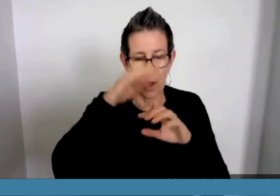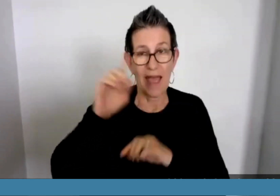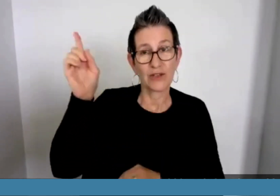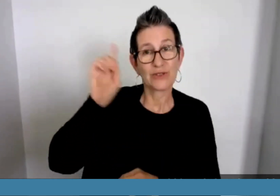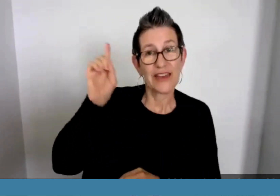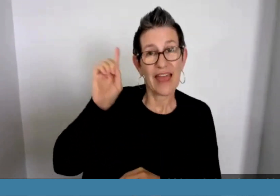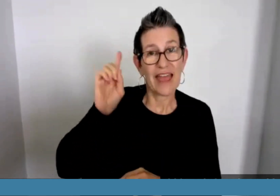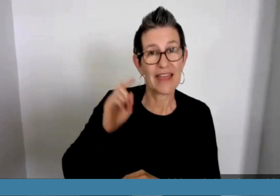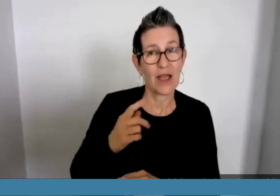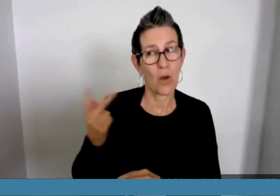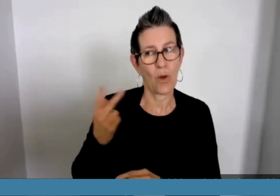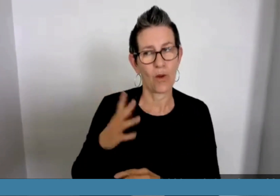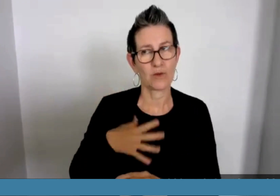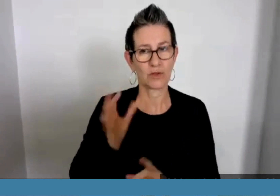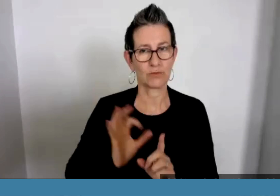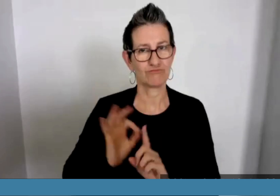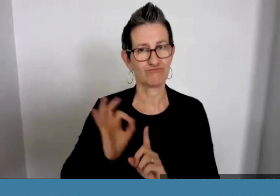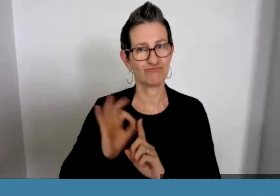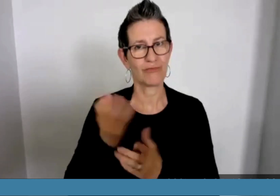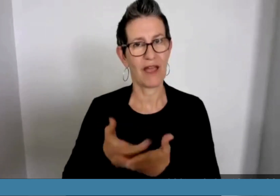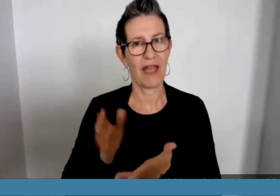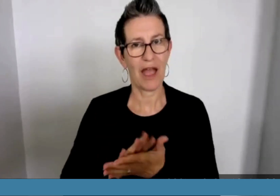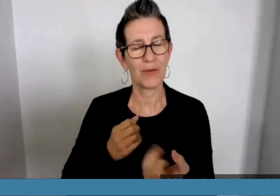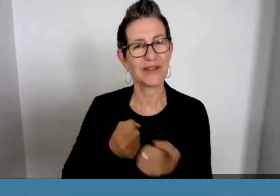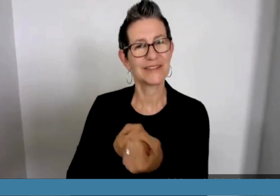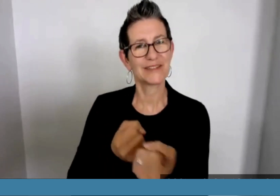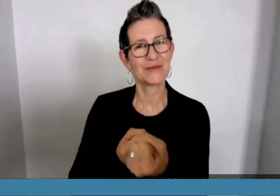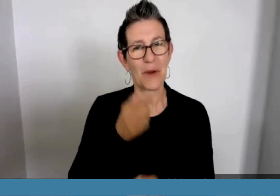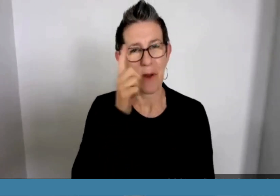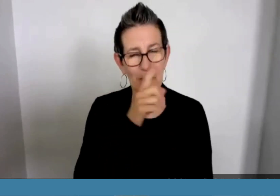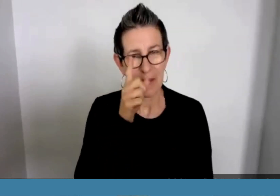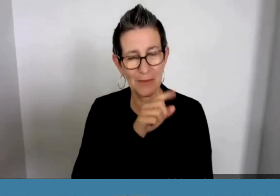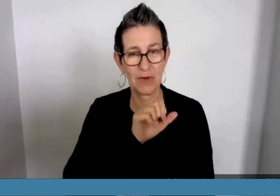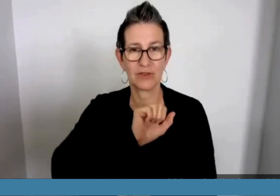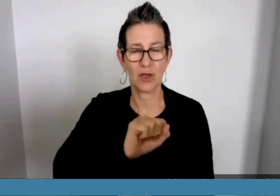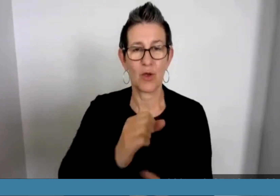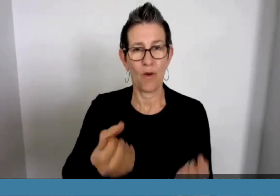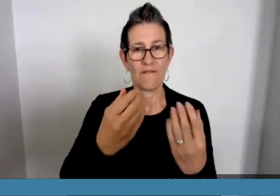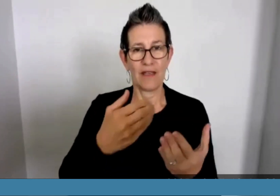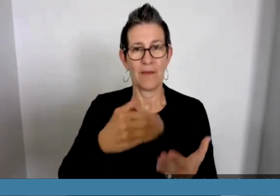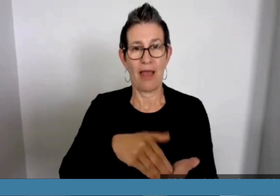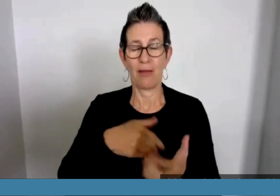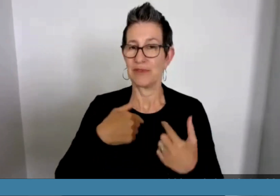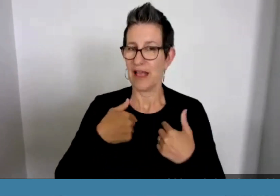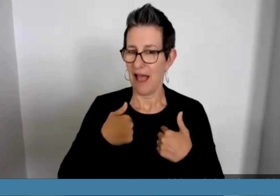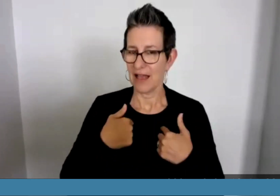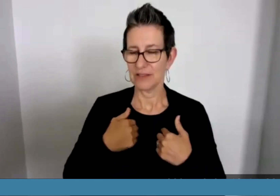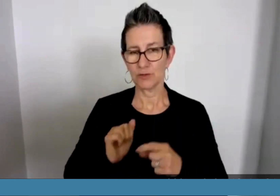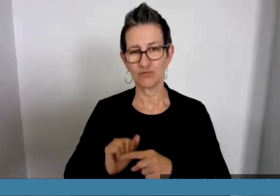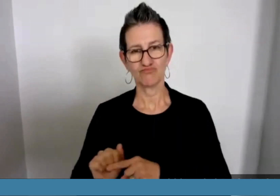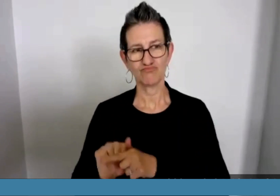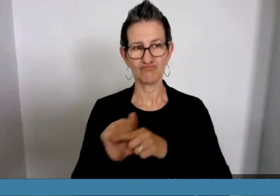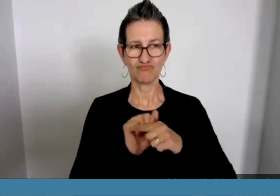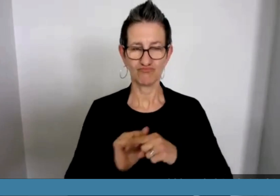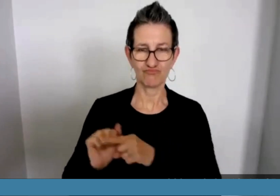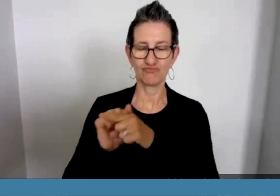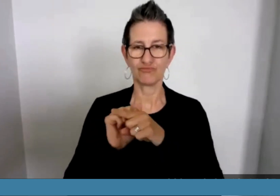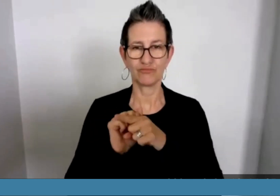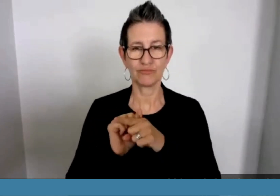always looking to improve how we support people, and your feedback helps us to refine our approach. So Sue's